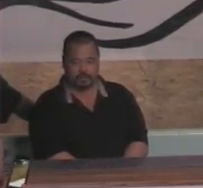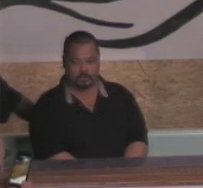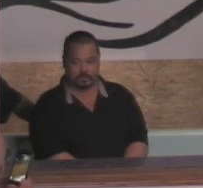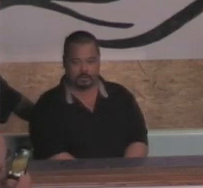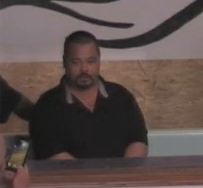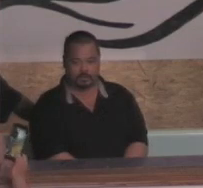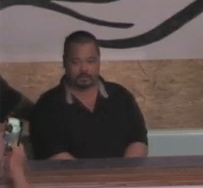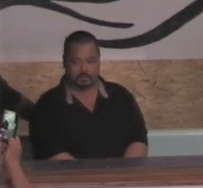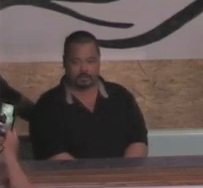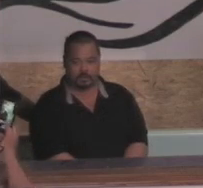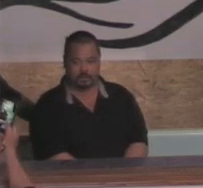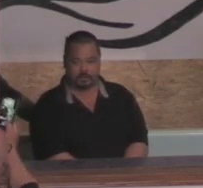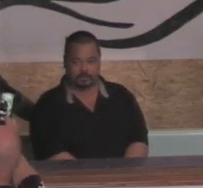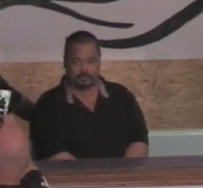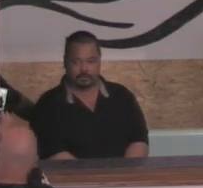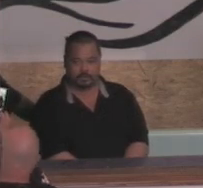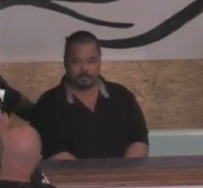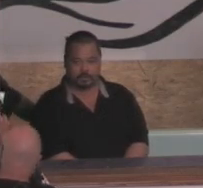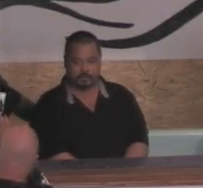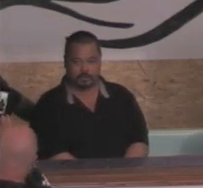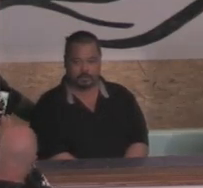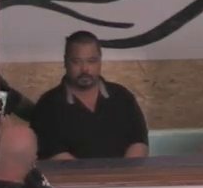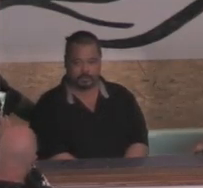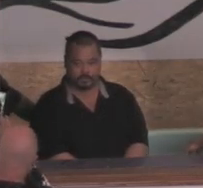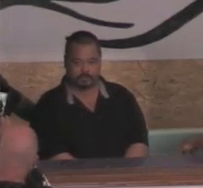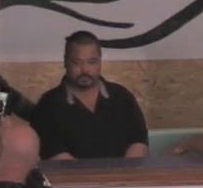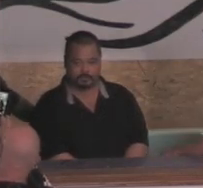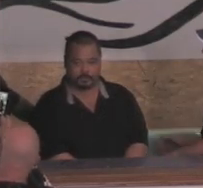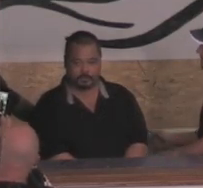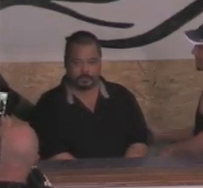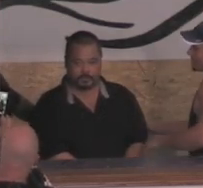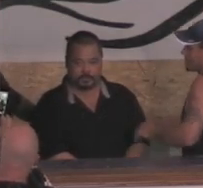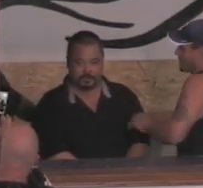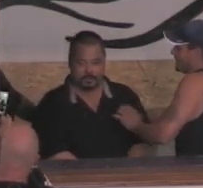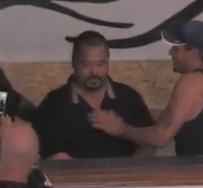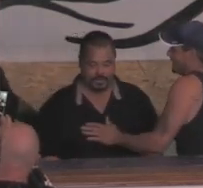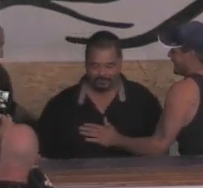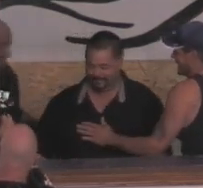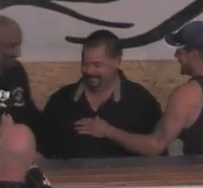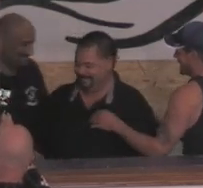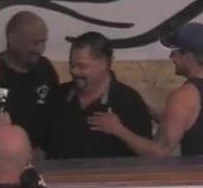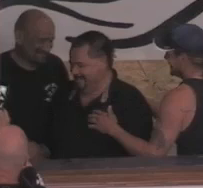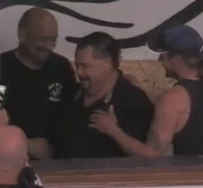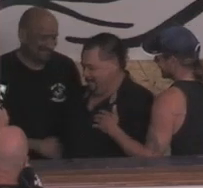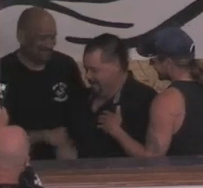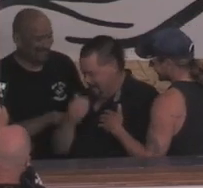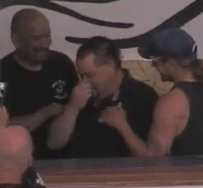the Son, and the Holy Spirit. Let them dudes dunk you, dude.